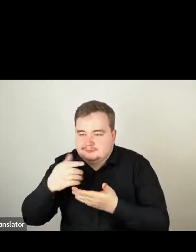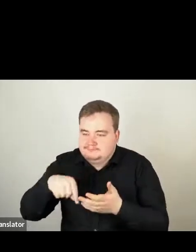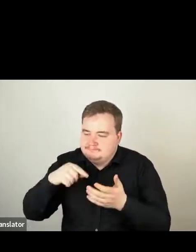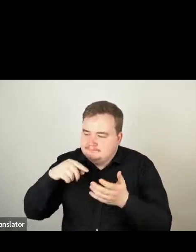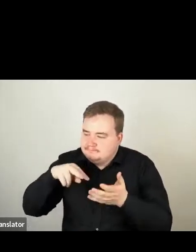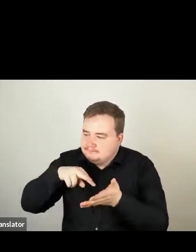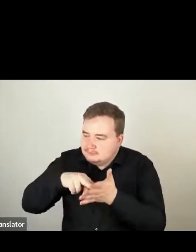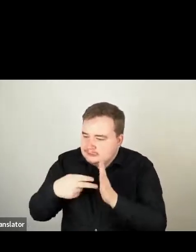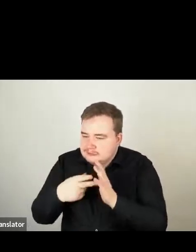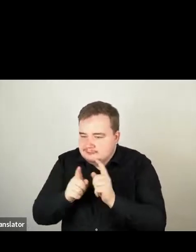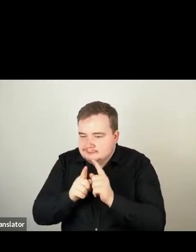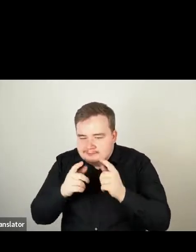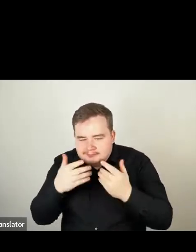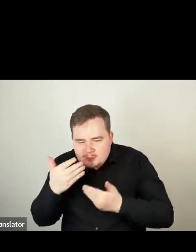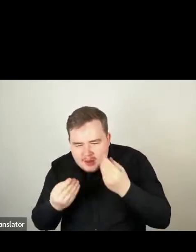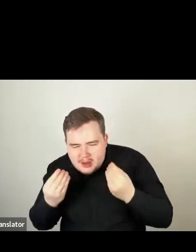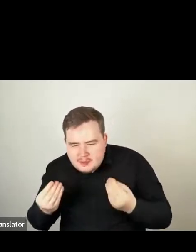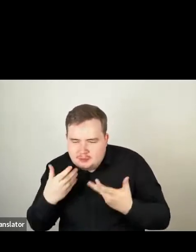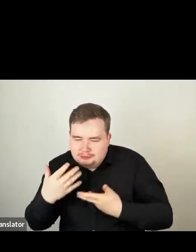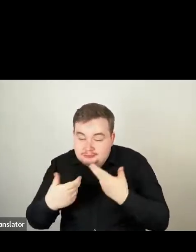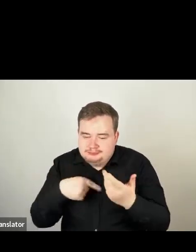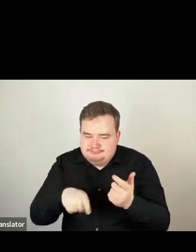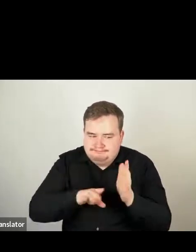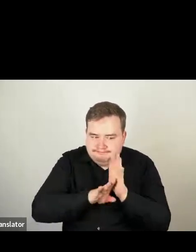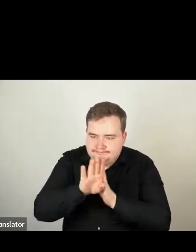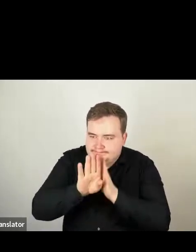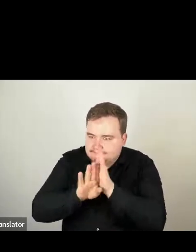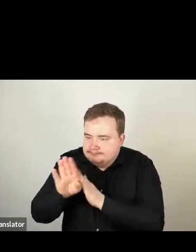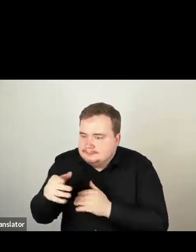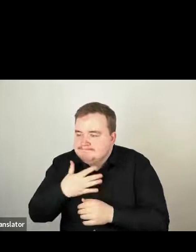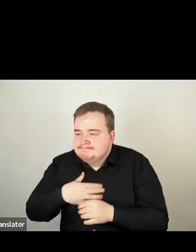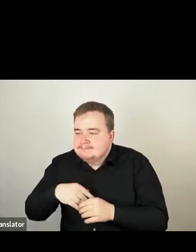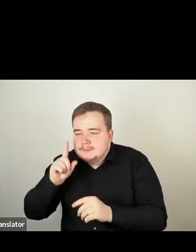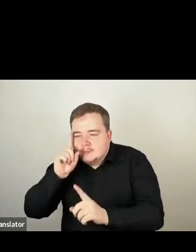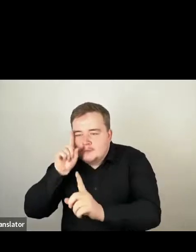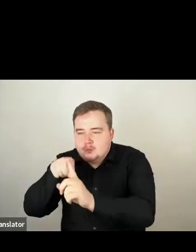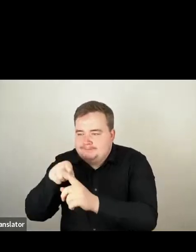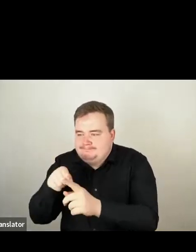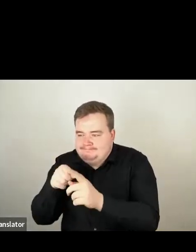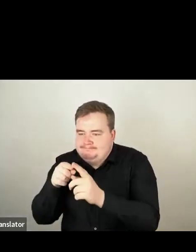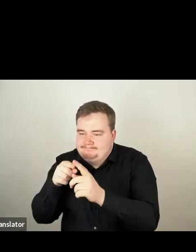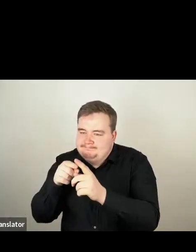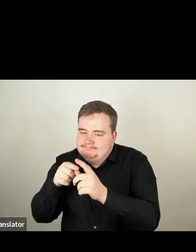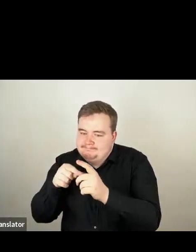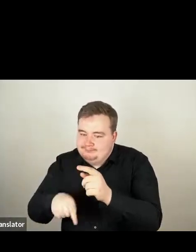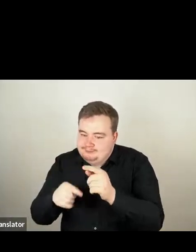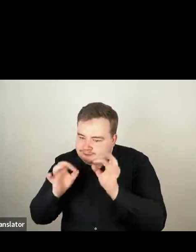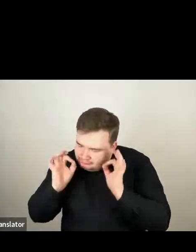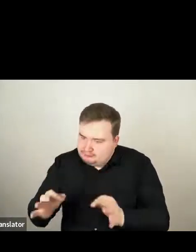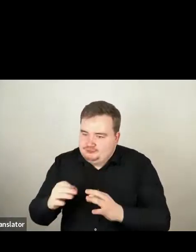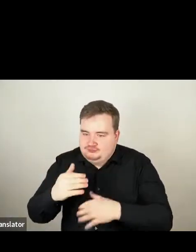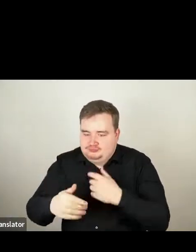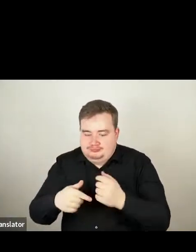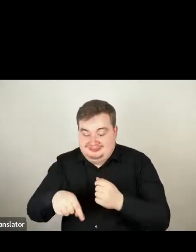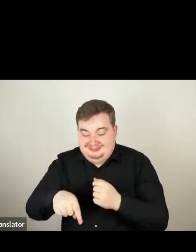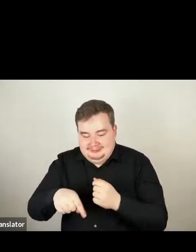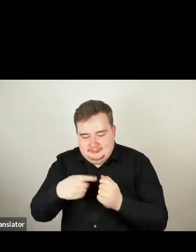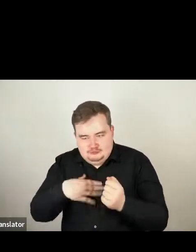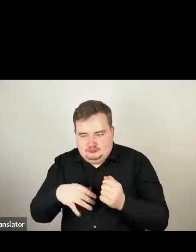in really trying to achieve an even success across OSCE participating